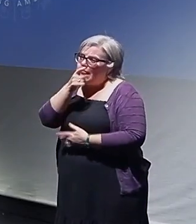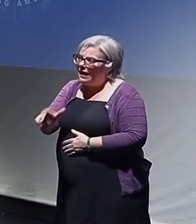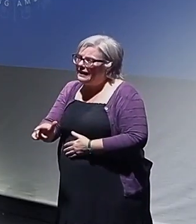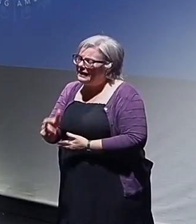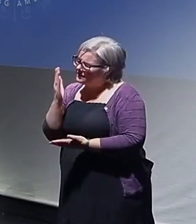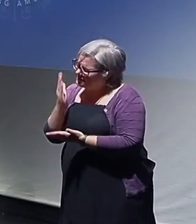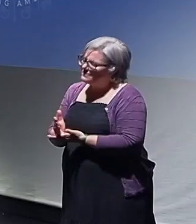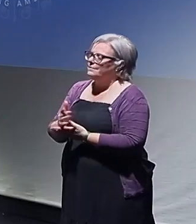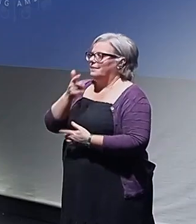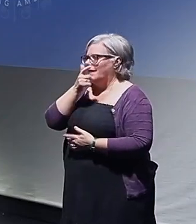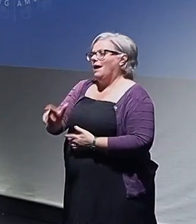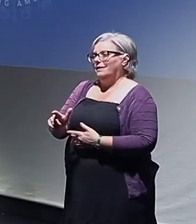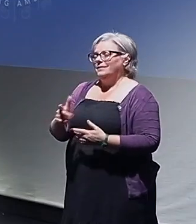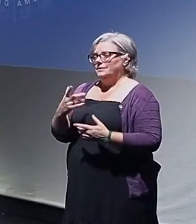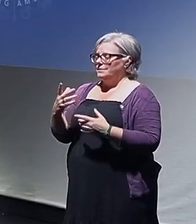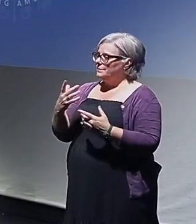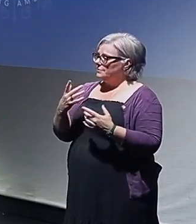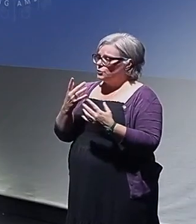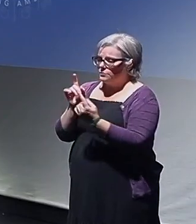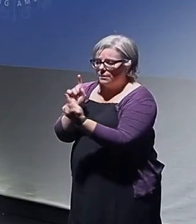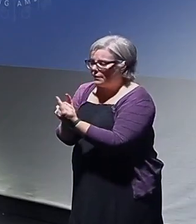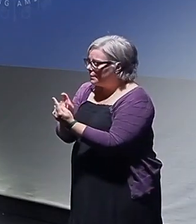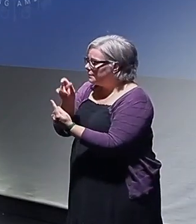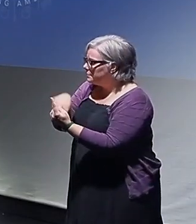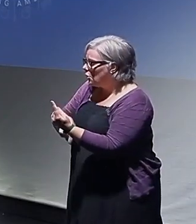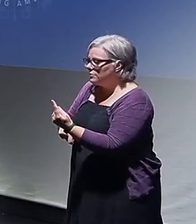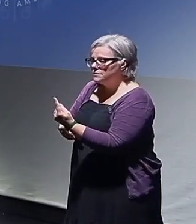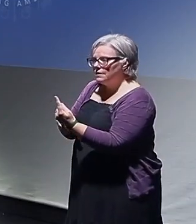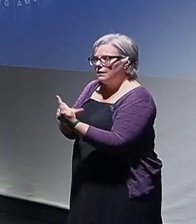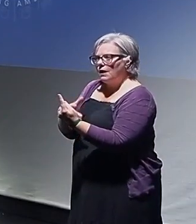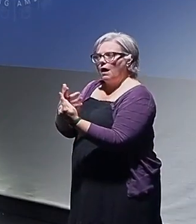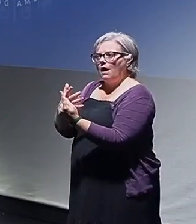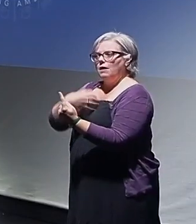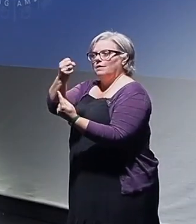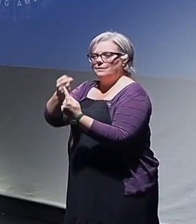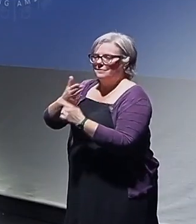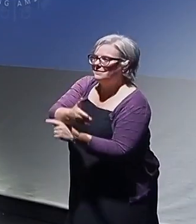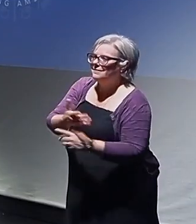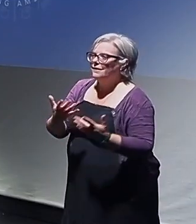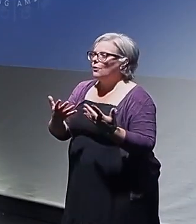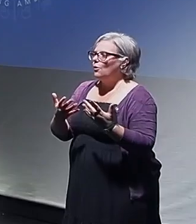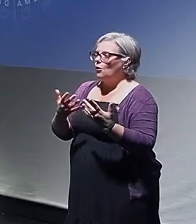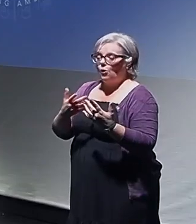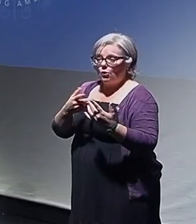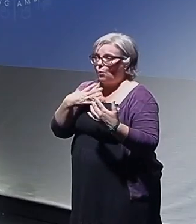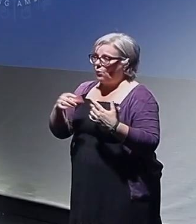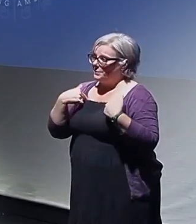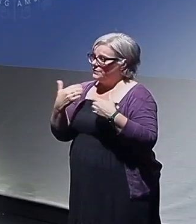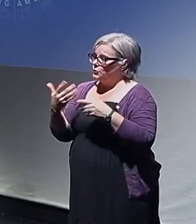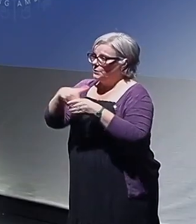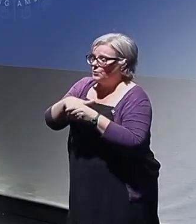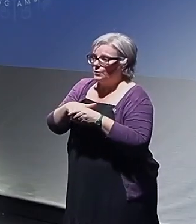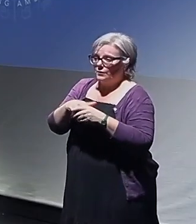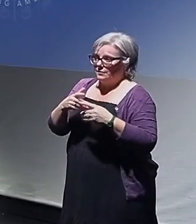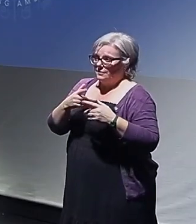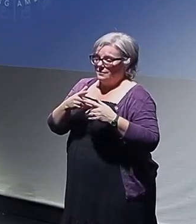fortunate to have met people who responded to what I was doing and wanted me to be telling